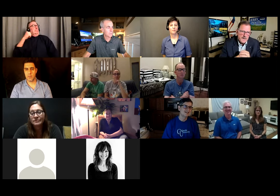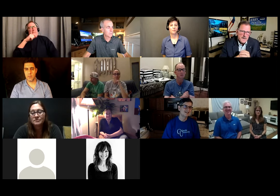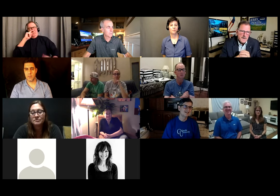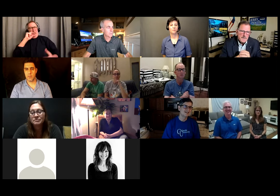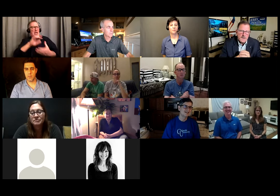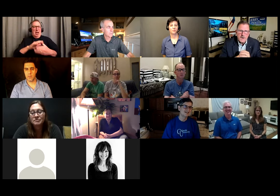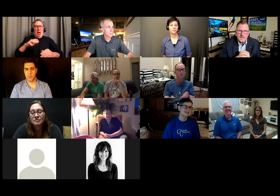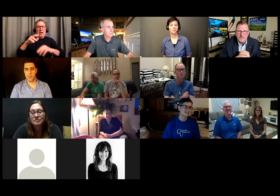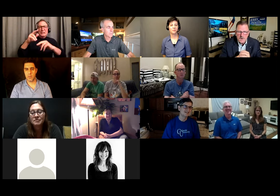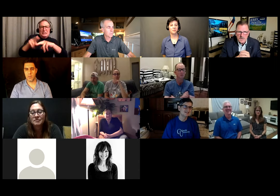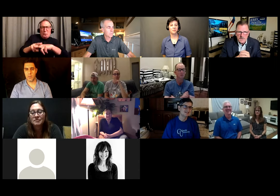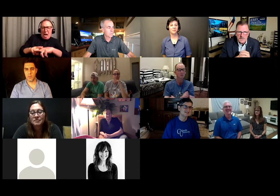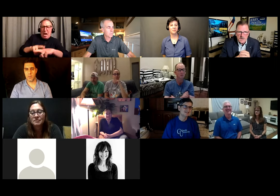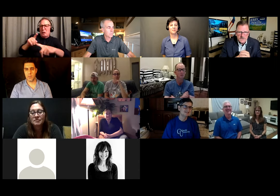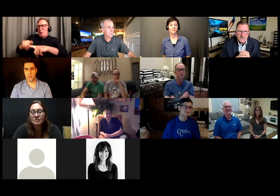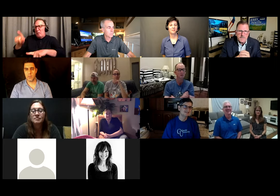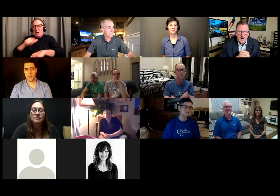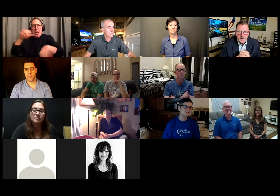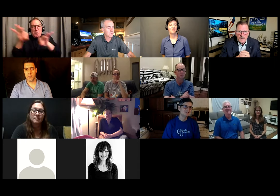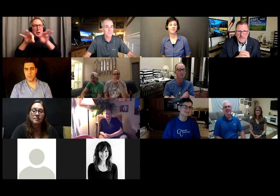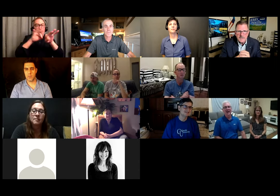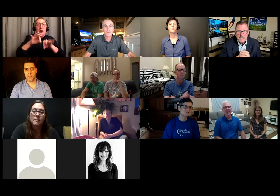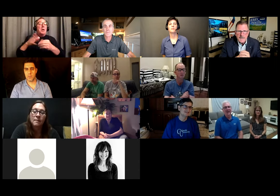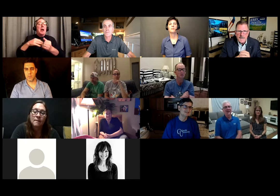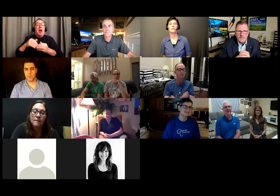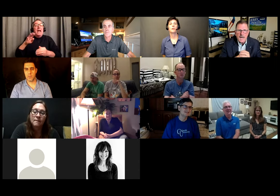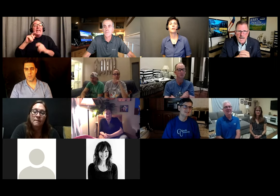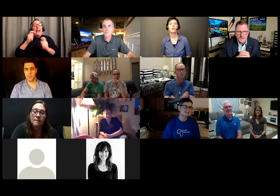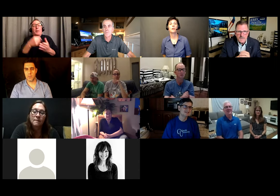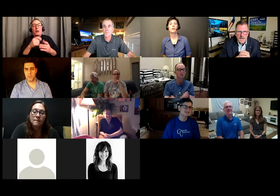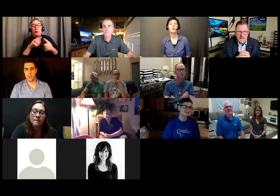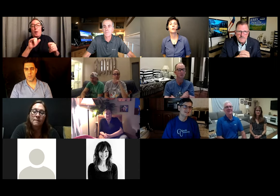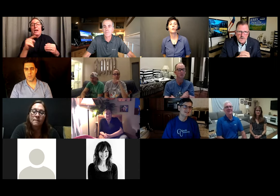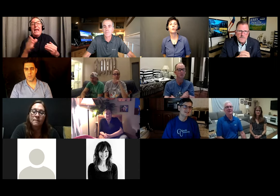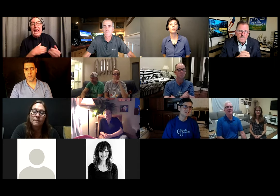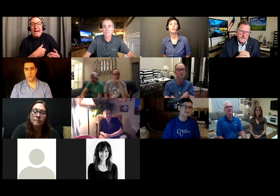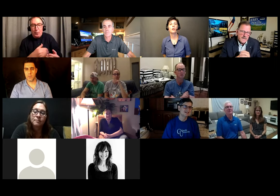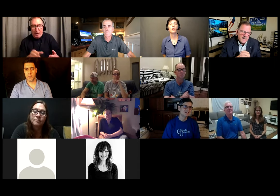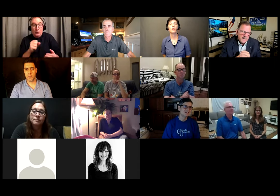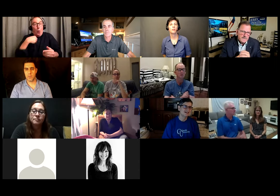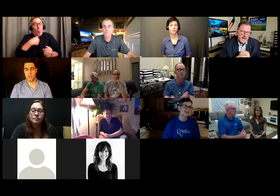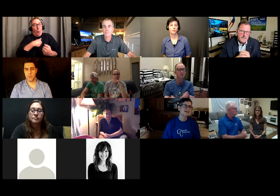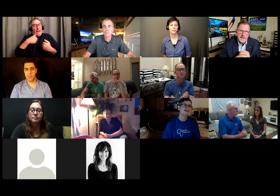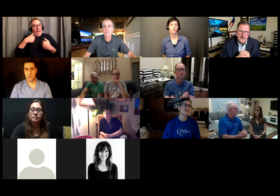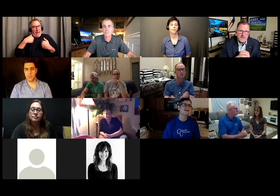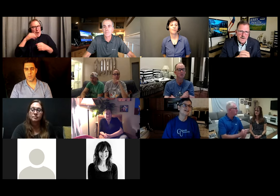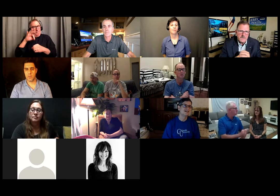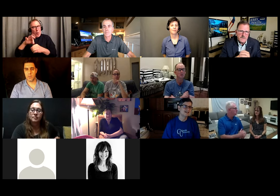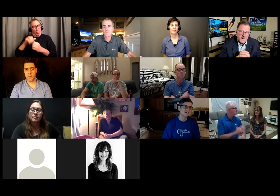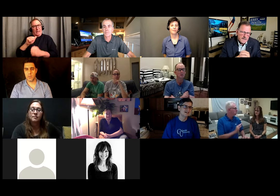important, but they wanted the $400 million to go to BART anyways. And we actually had a vote with the Alameda